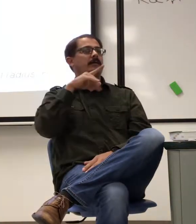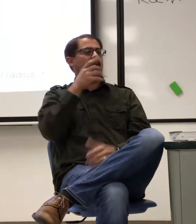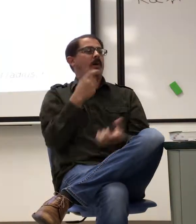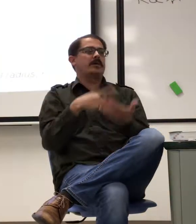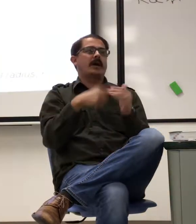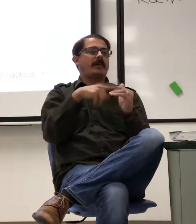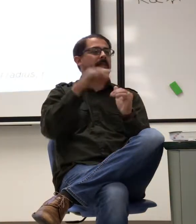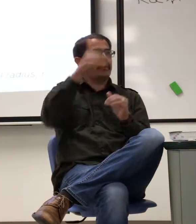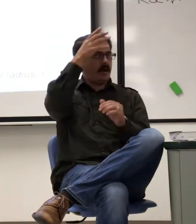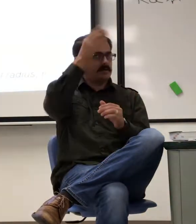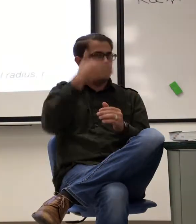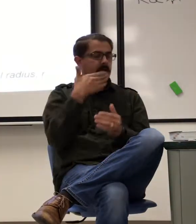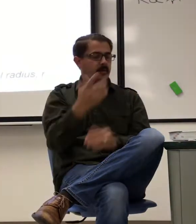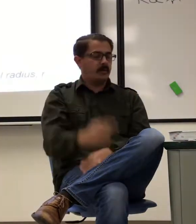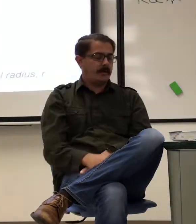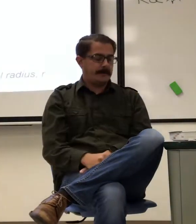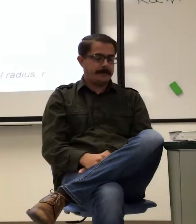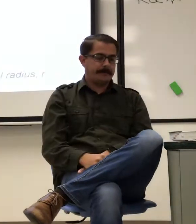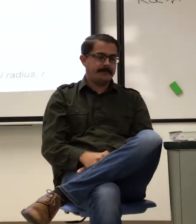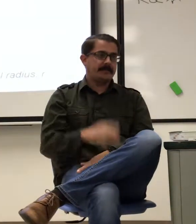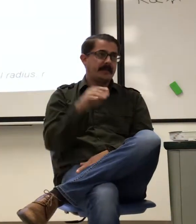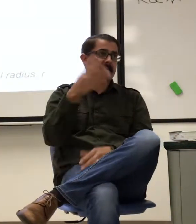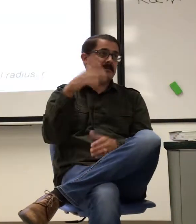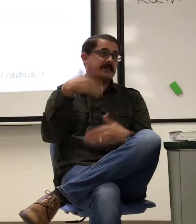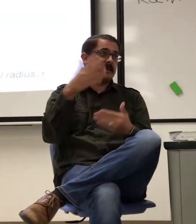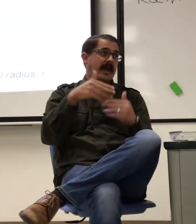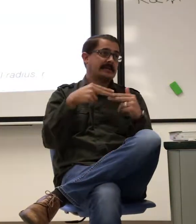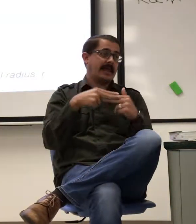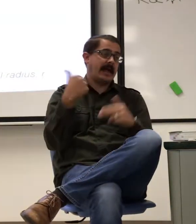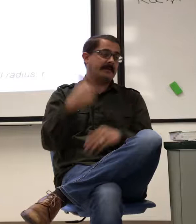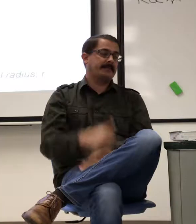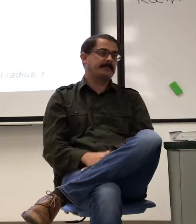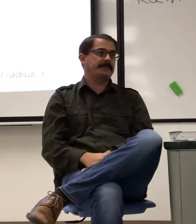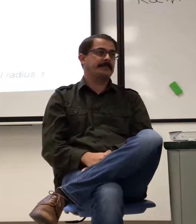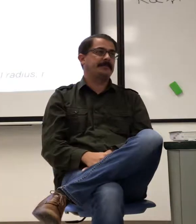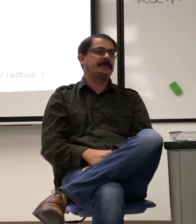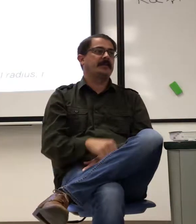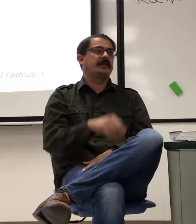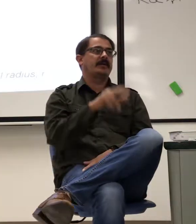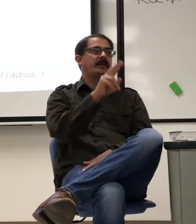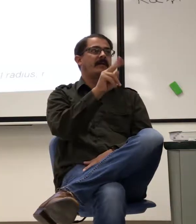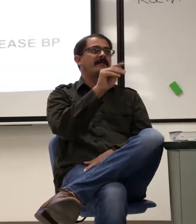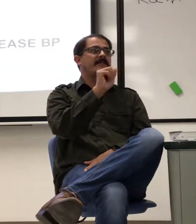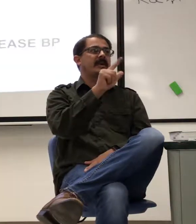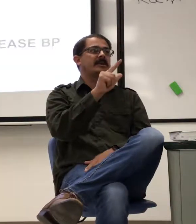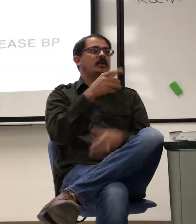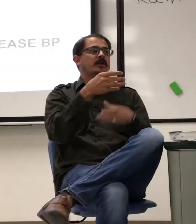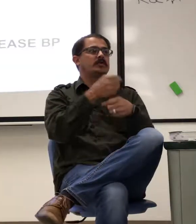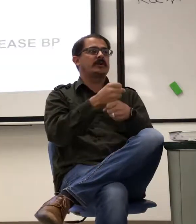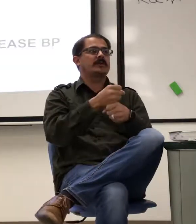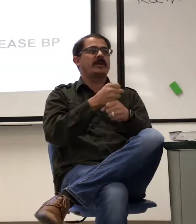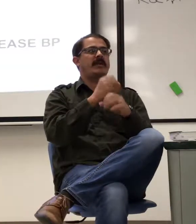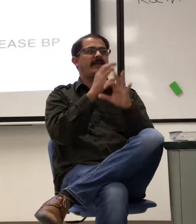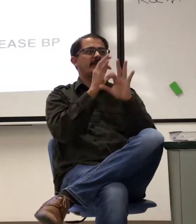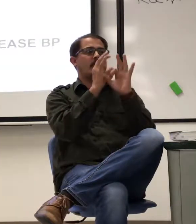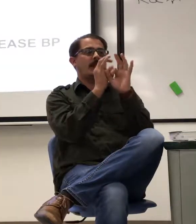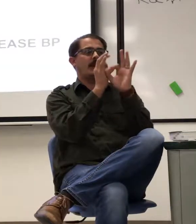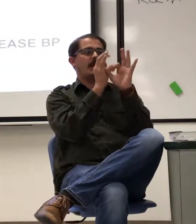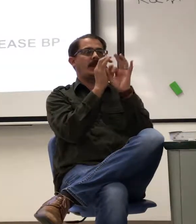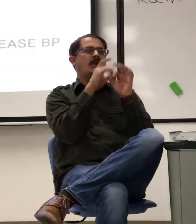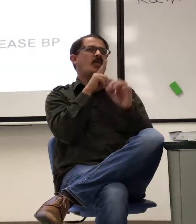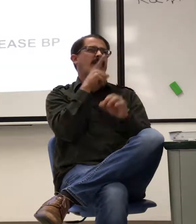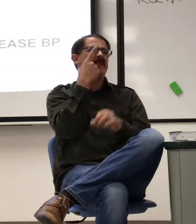about that concept a little more now, because that is the next slide. So with that vasoconstriction of vessel radius, in particular for